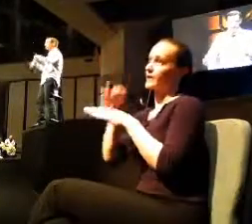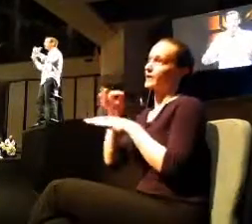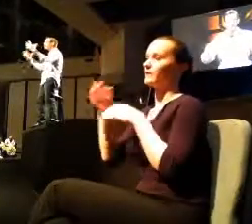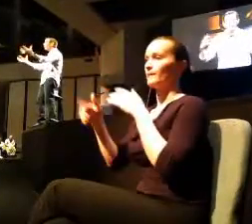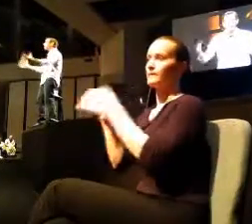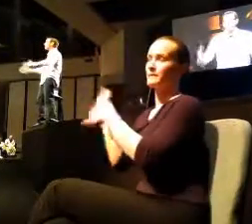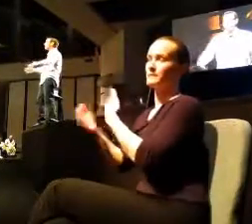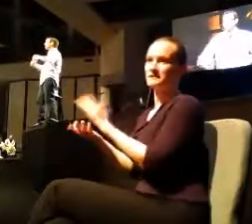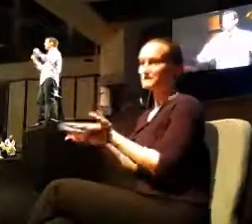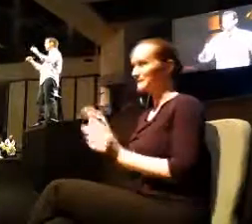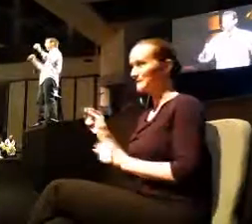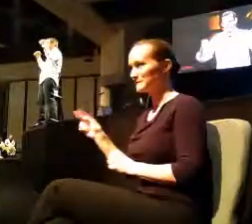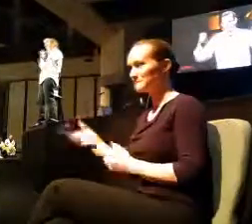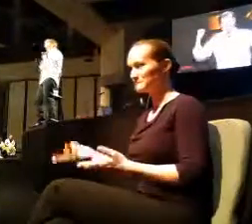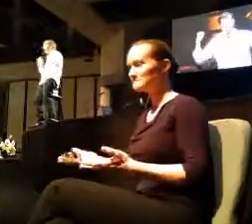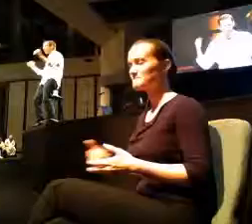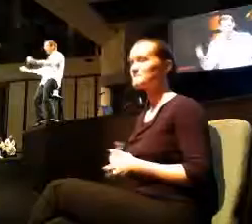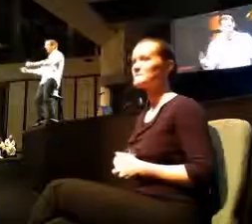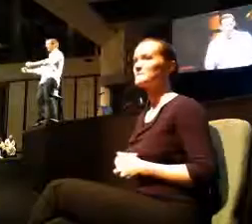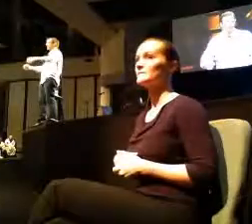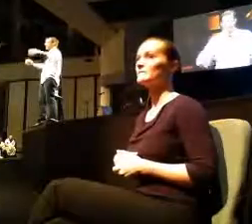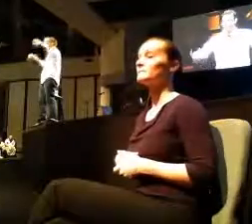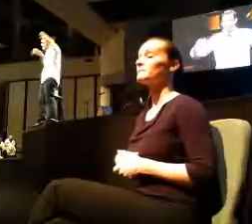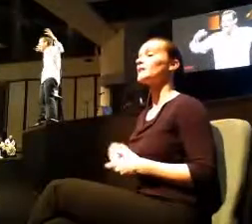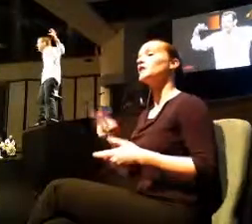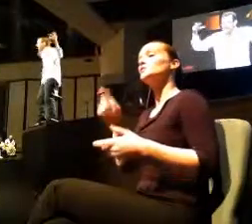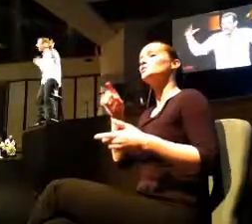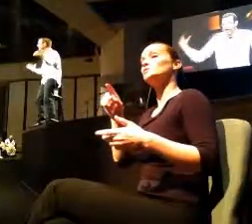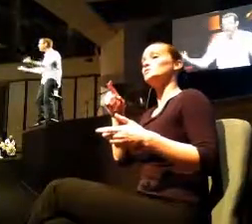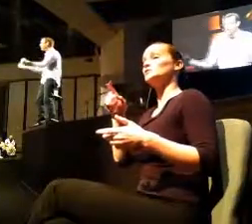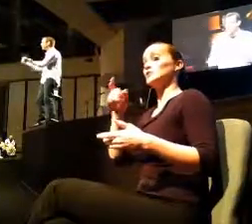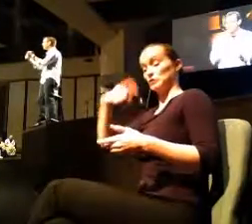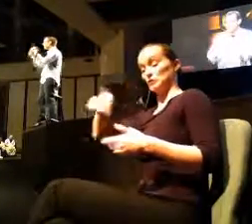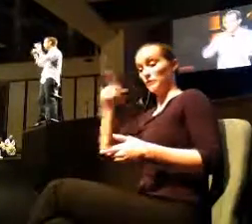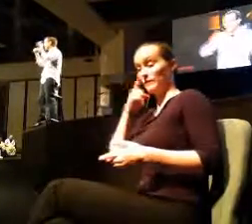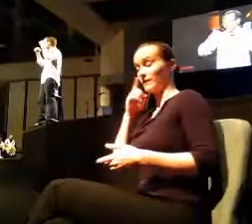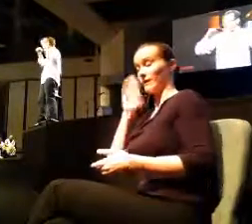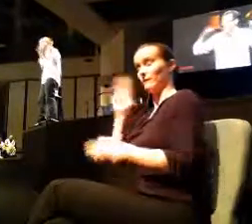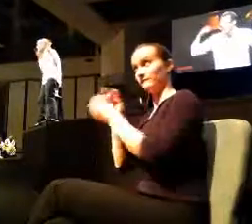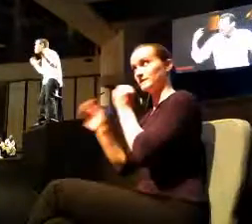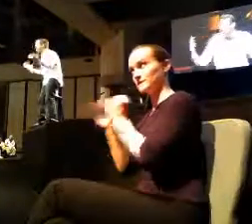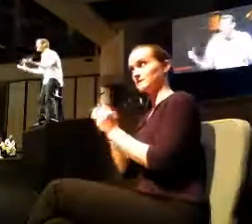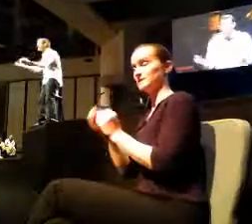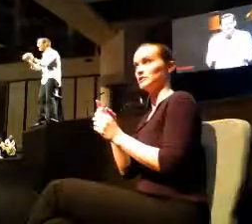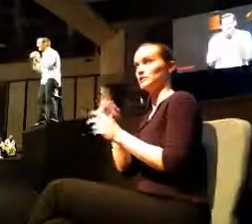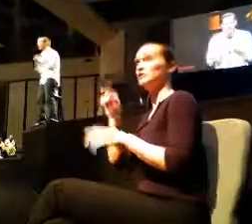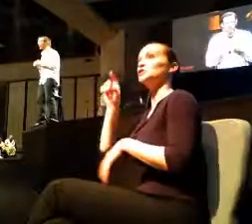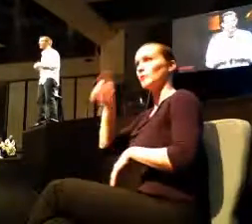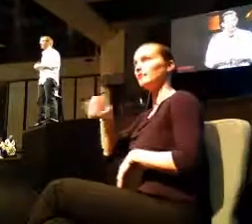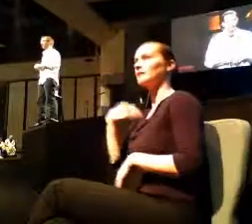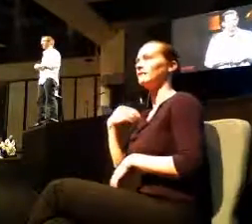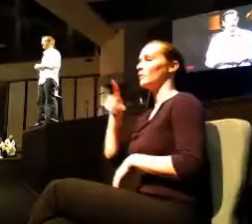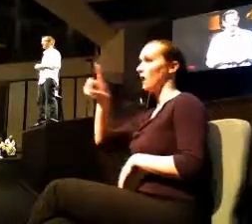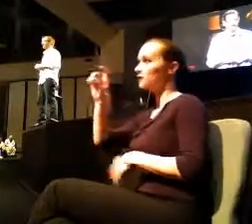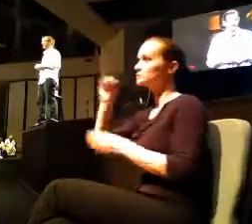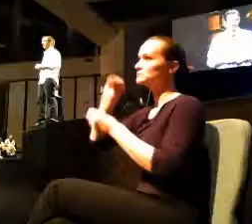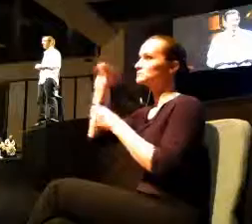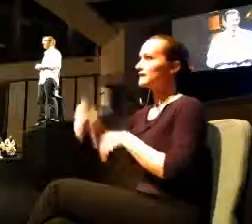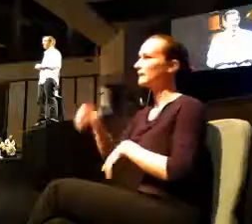this thing. And when you come to me with faith and just know I'll fix this and have 100% belief on this thing, then I can work in your